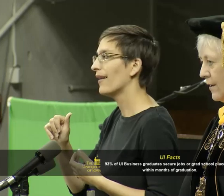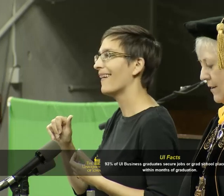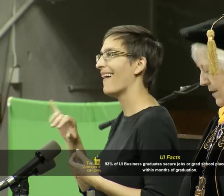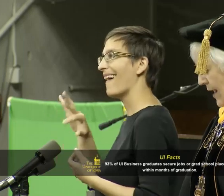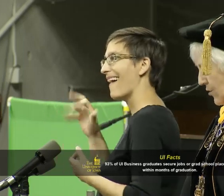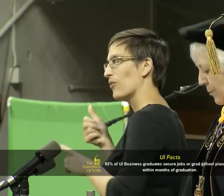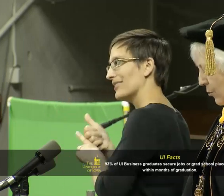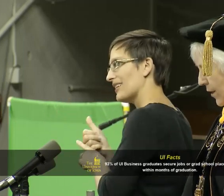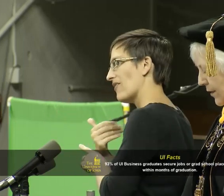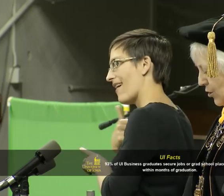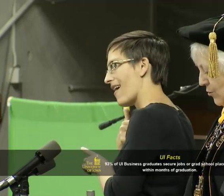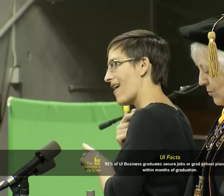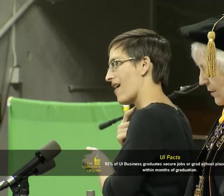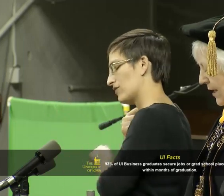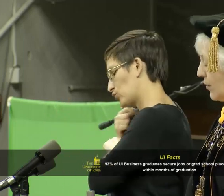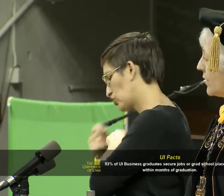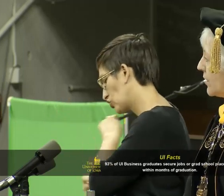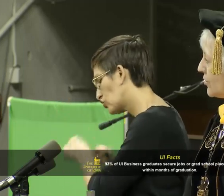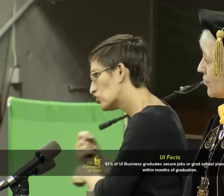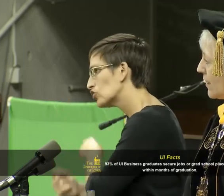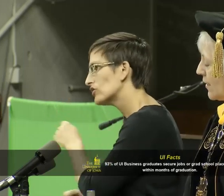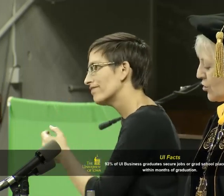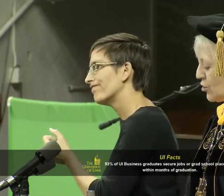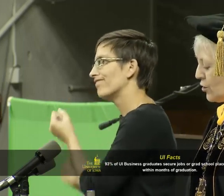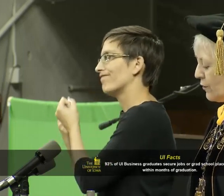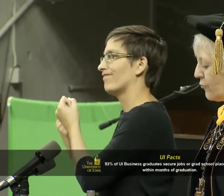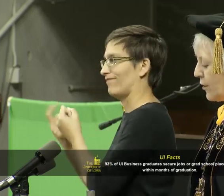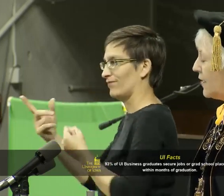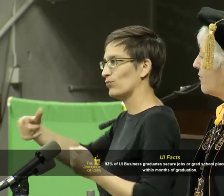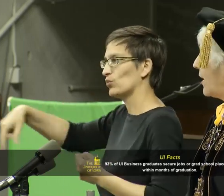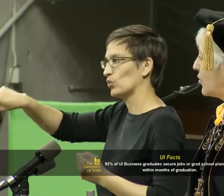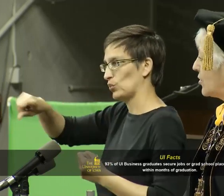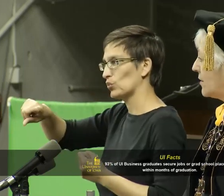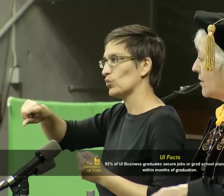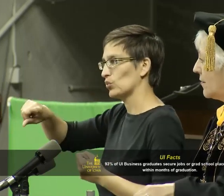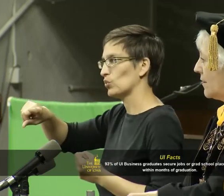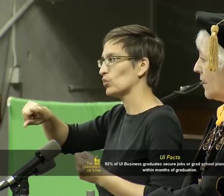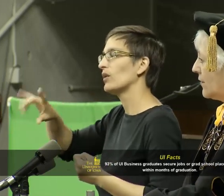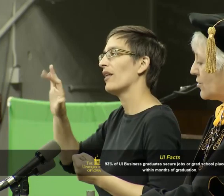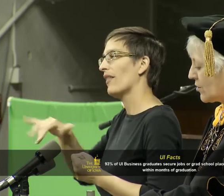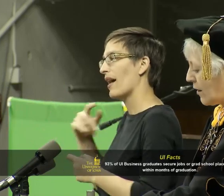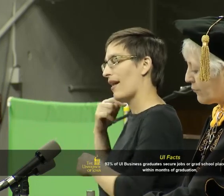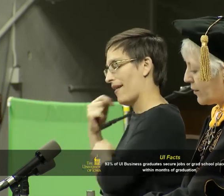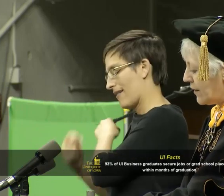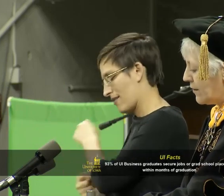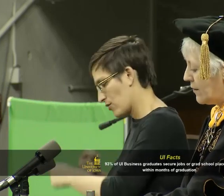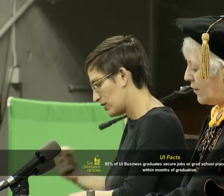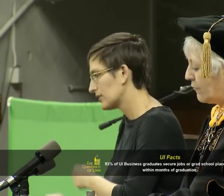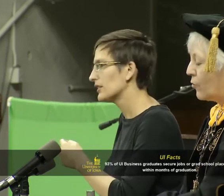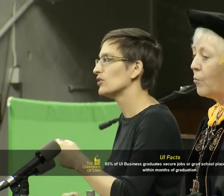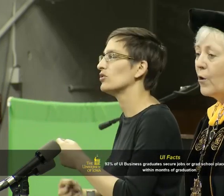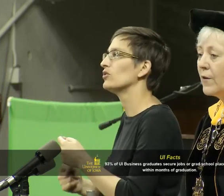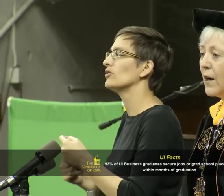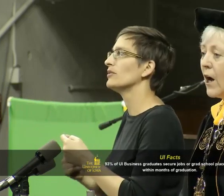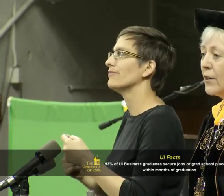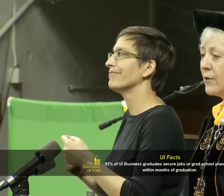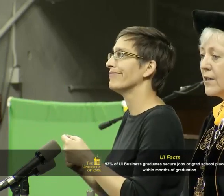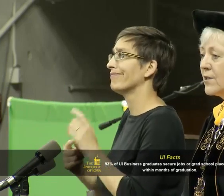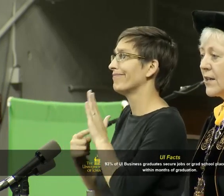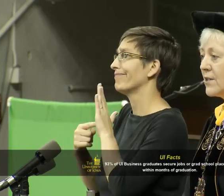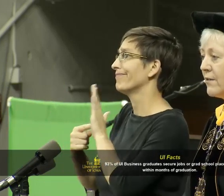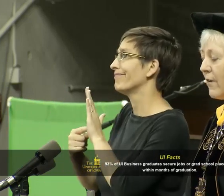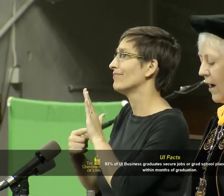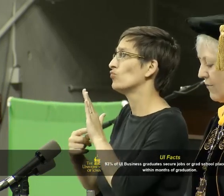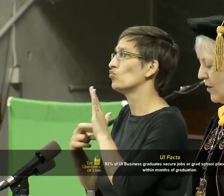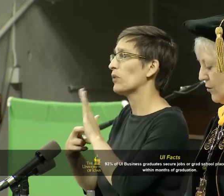you, and supporting you, a heritage that has stood for innovation and discovery for more than